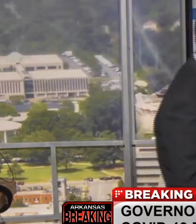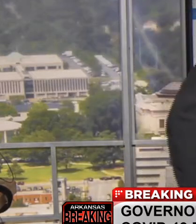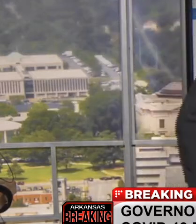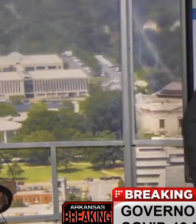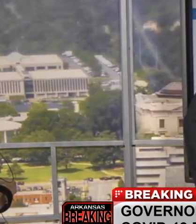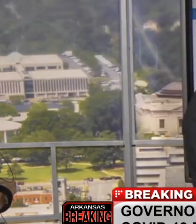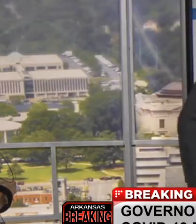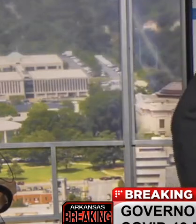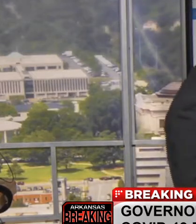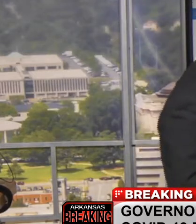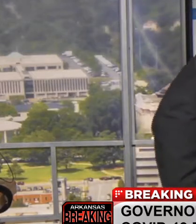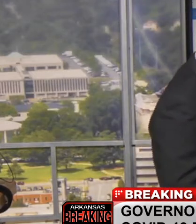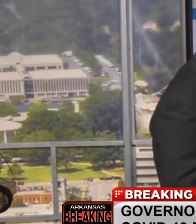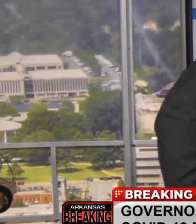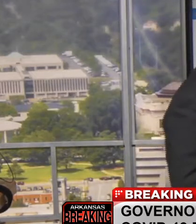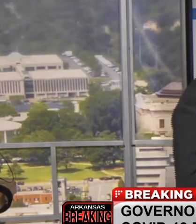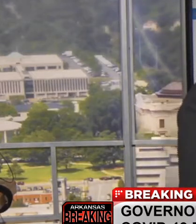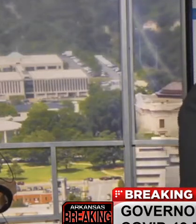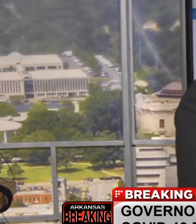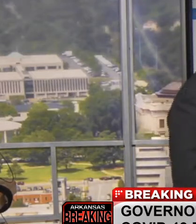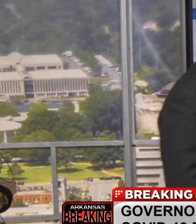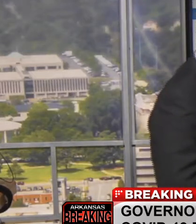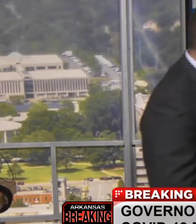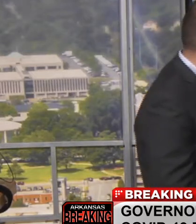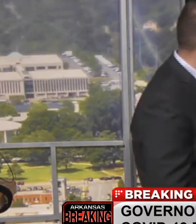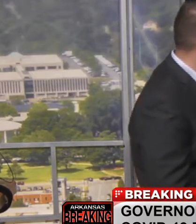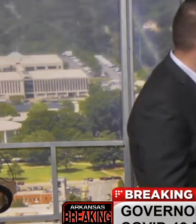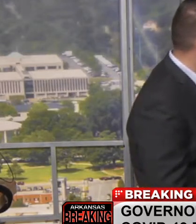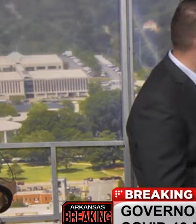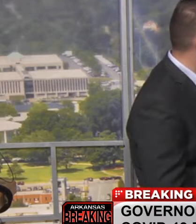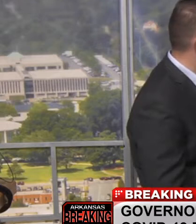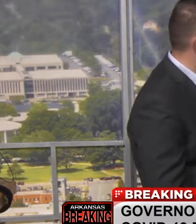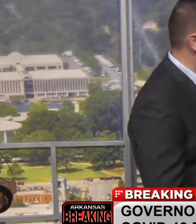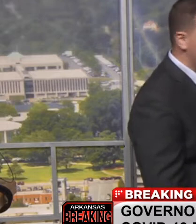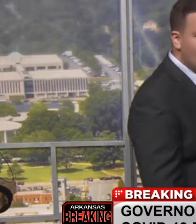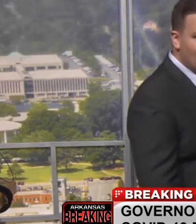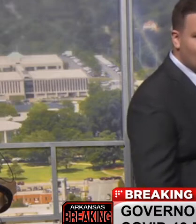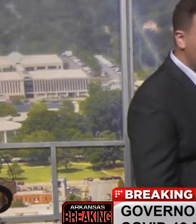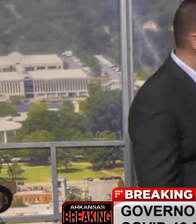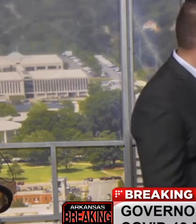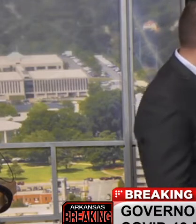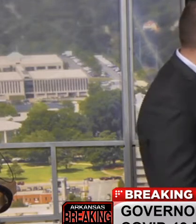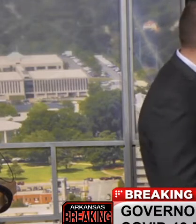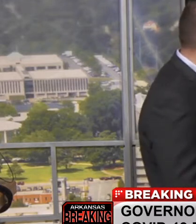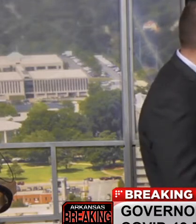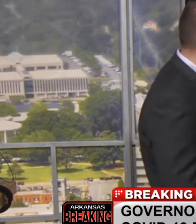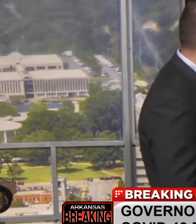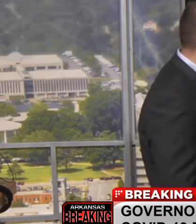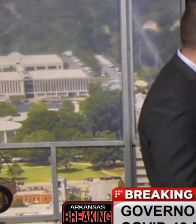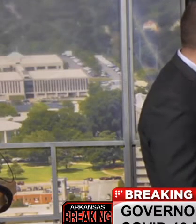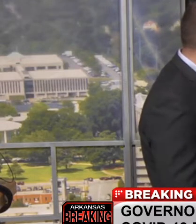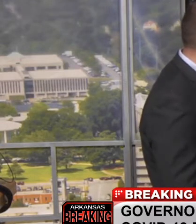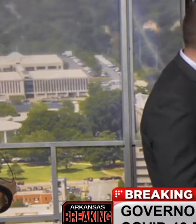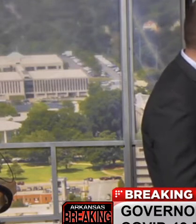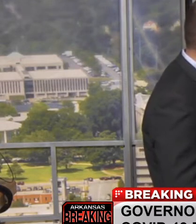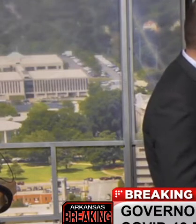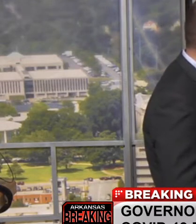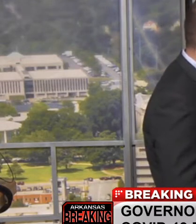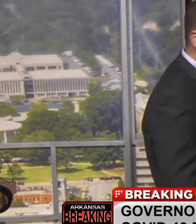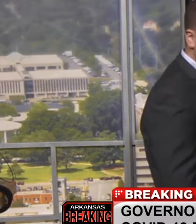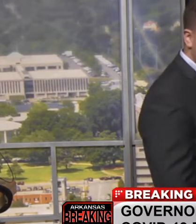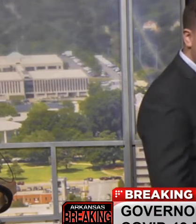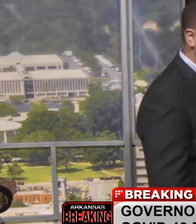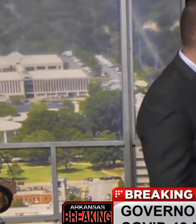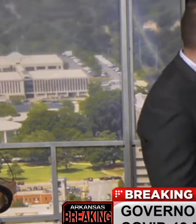at a broad look at all of this, Jefferson County looking at 307 confirmed cases,